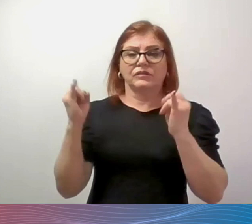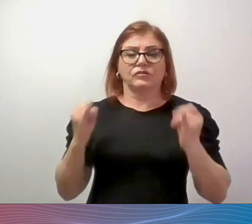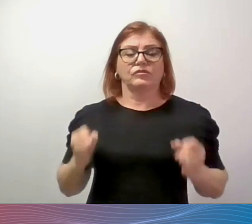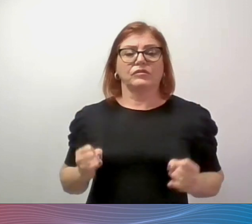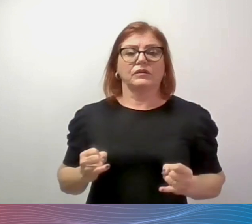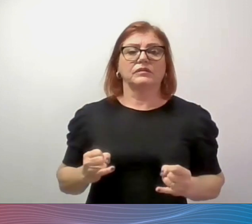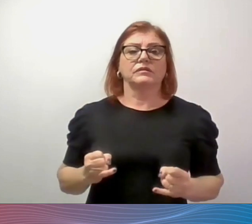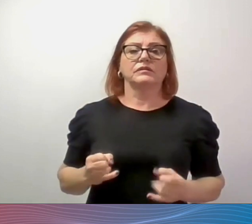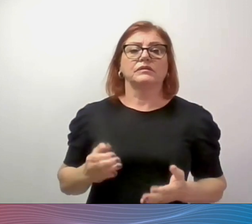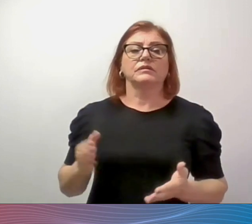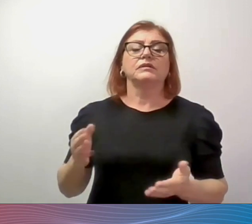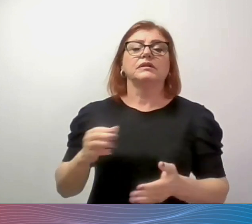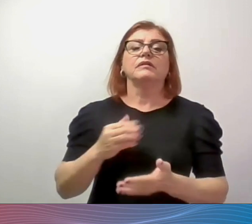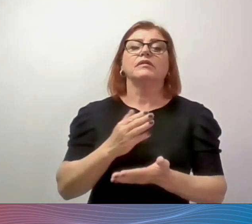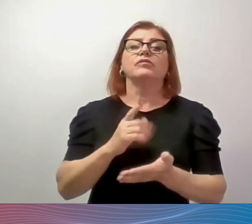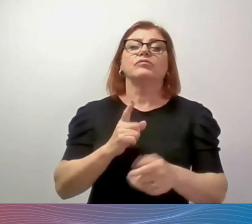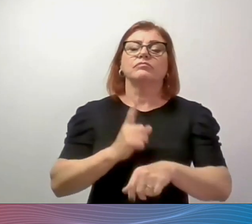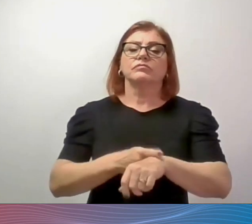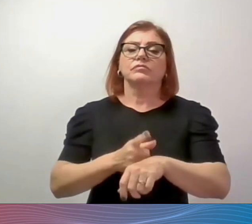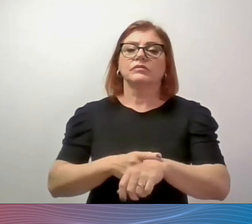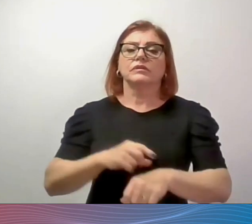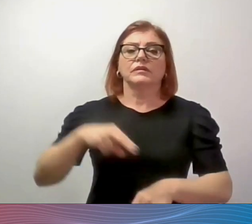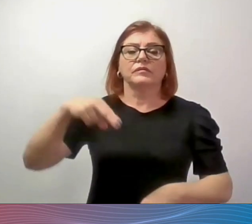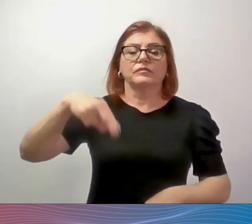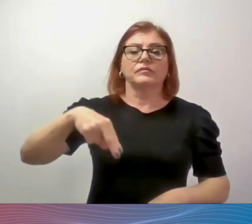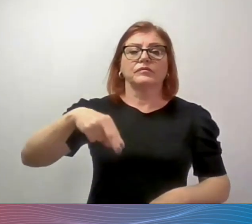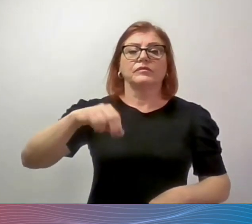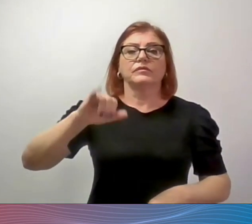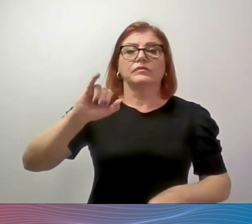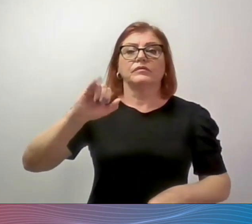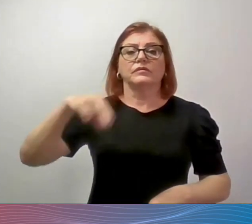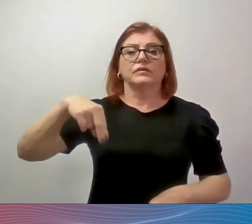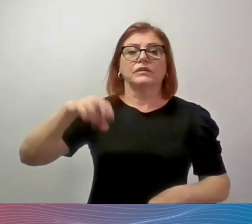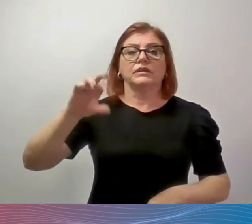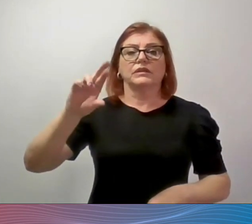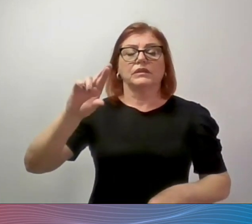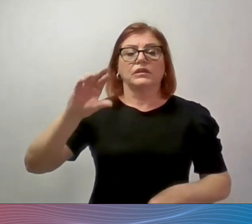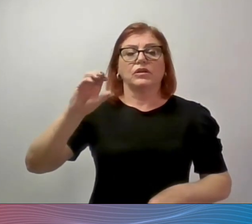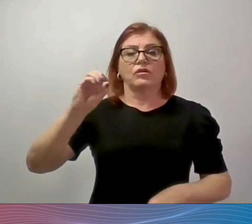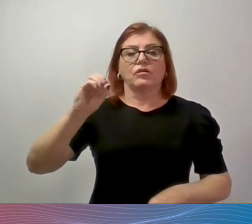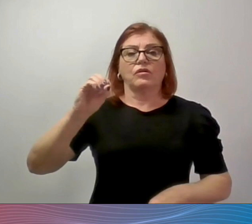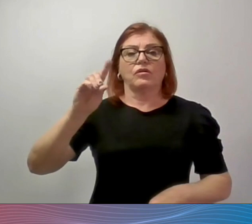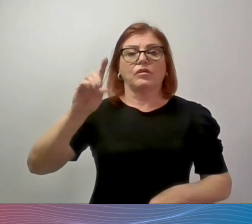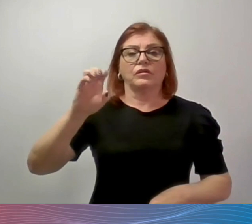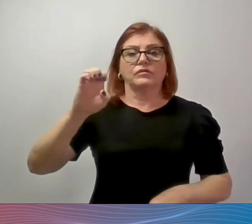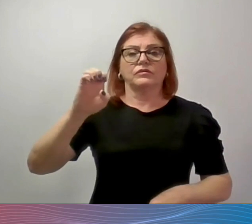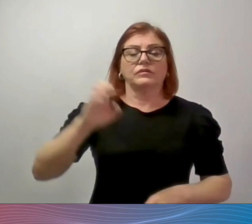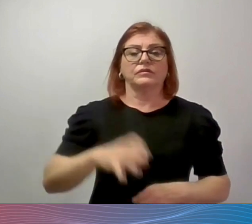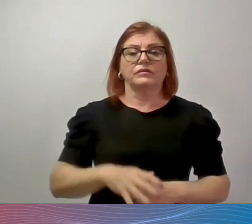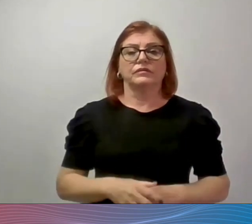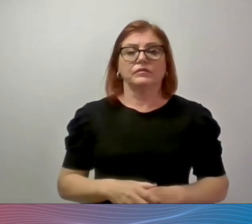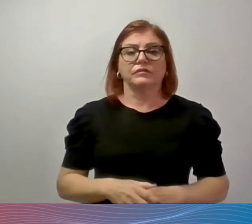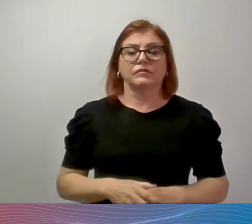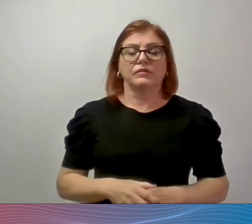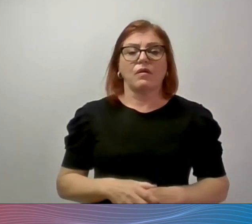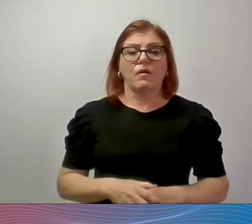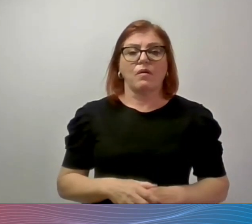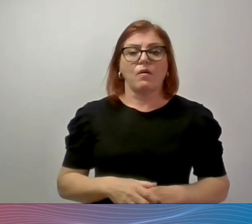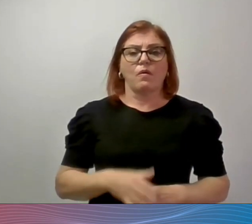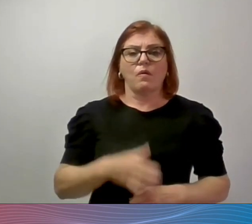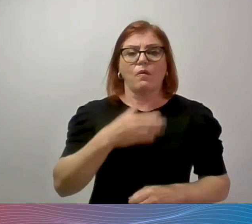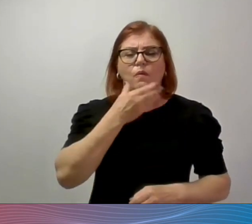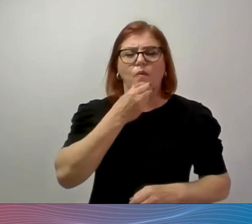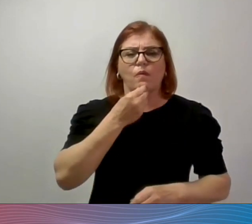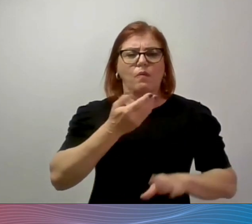from? From the time of Nimrod. O homem proclamou independência de Deus. Man declaring